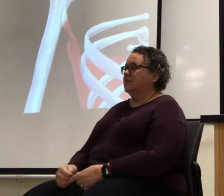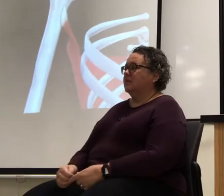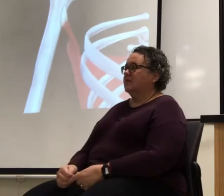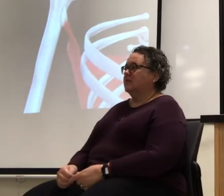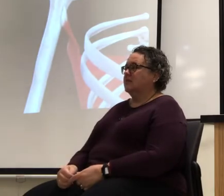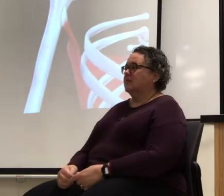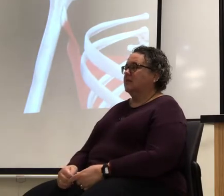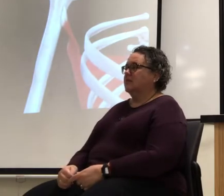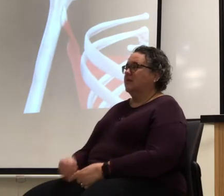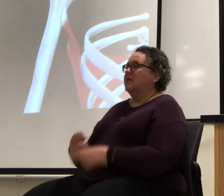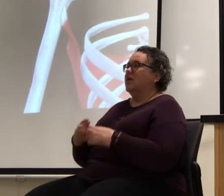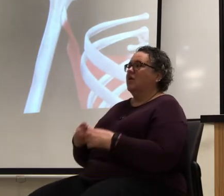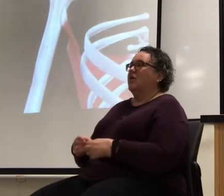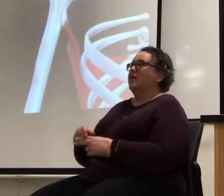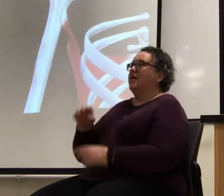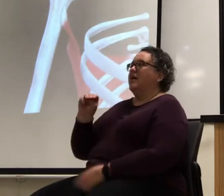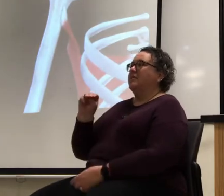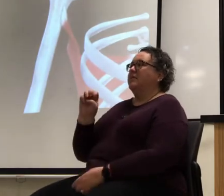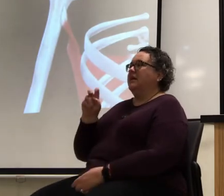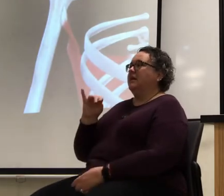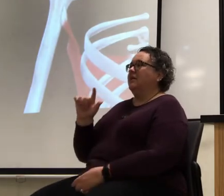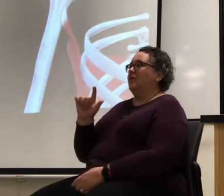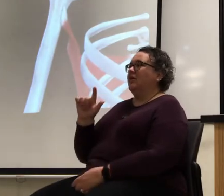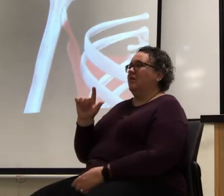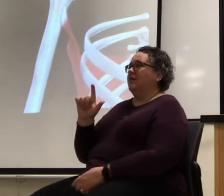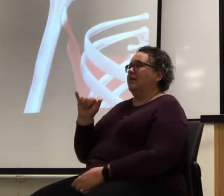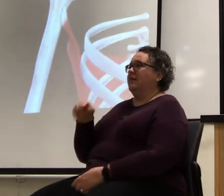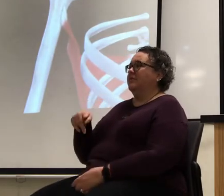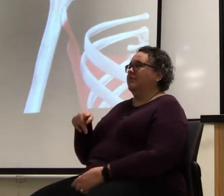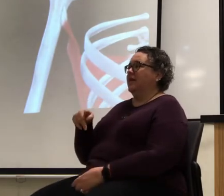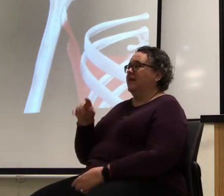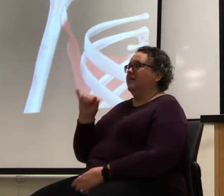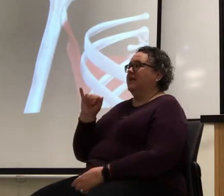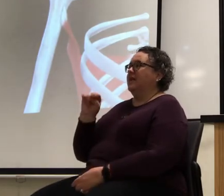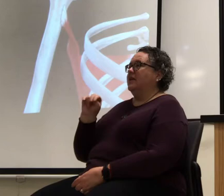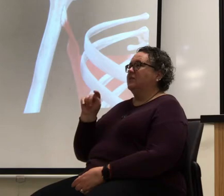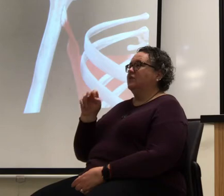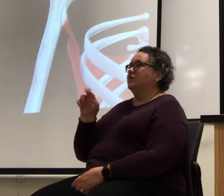I'm going to call that the medial lip of the intertubercular groove.